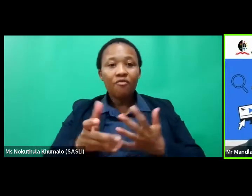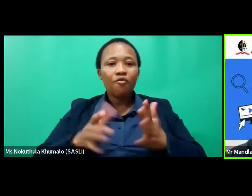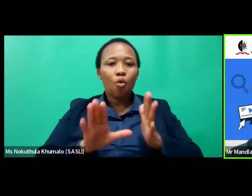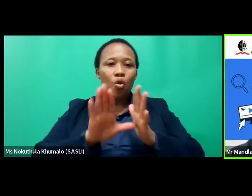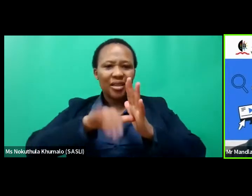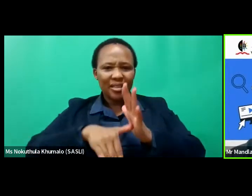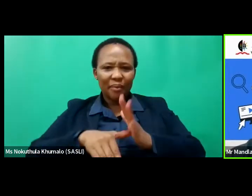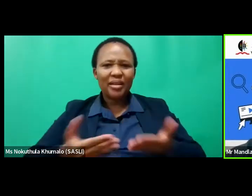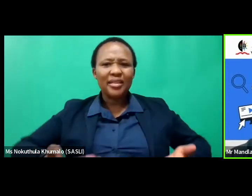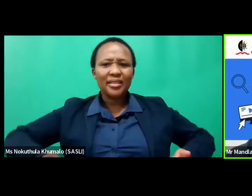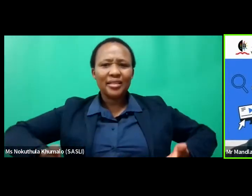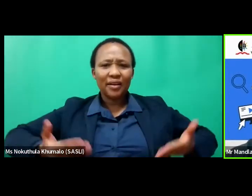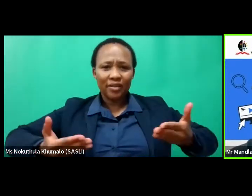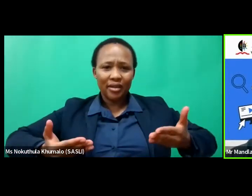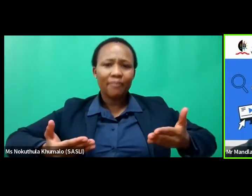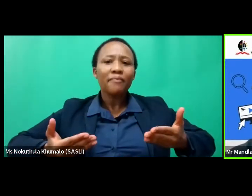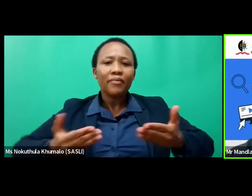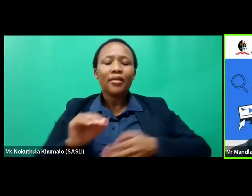is HEDSA.